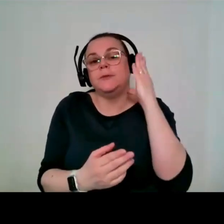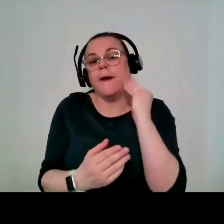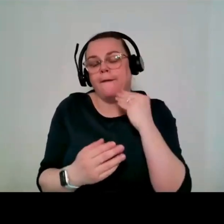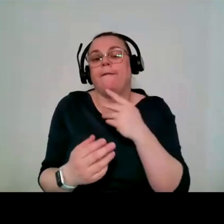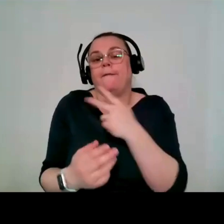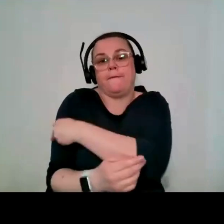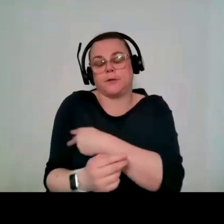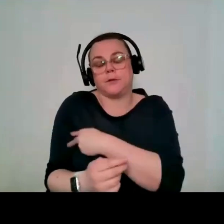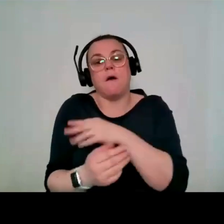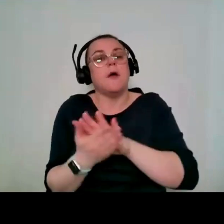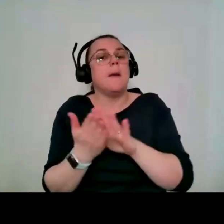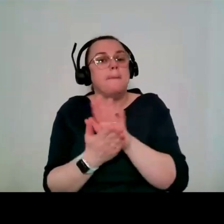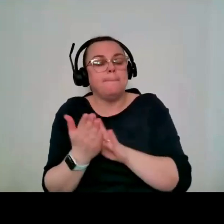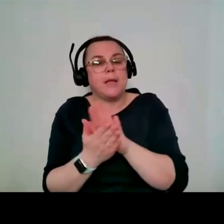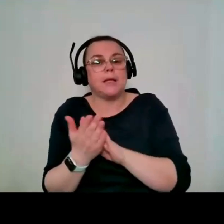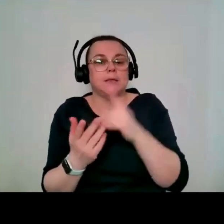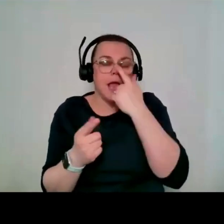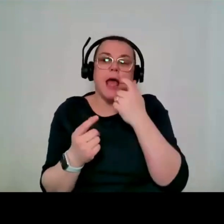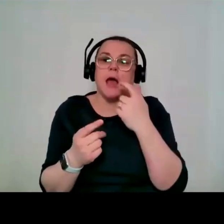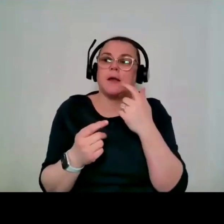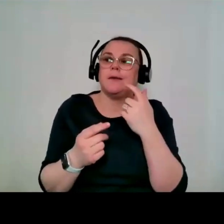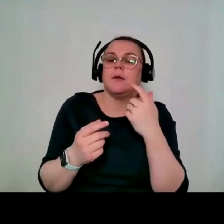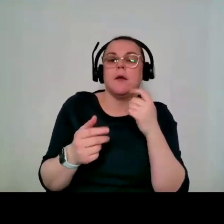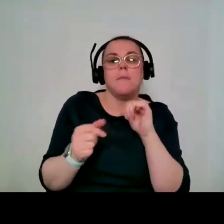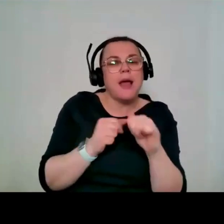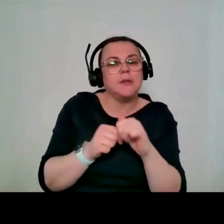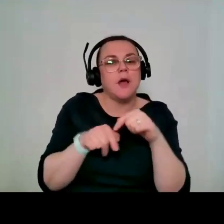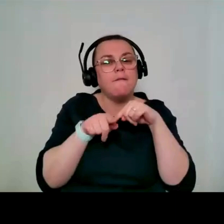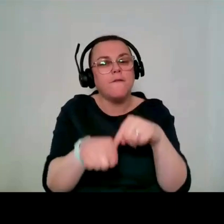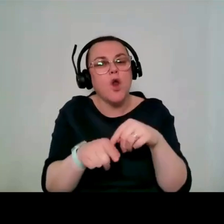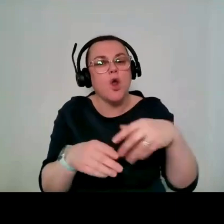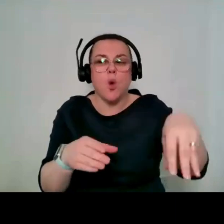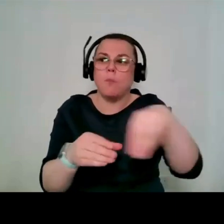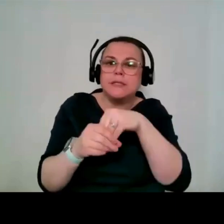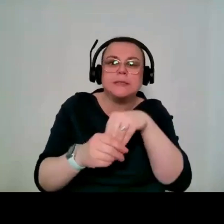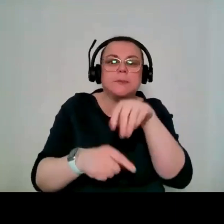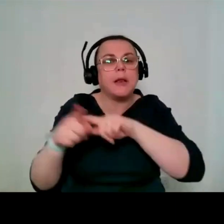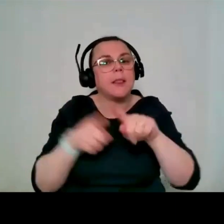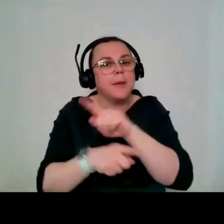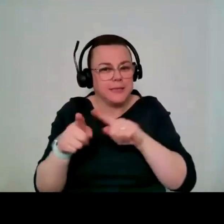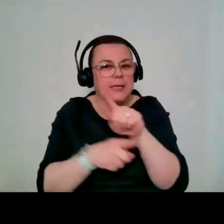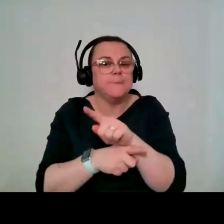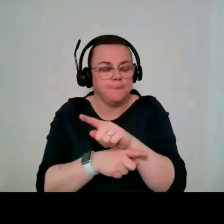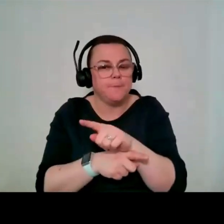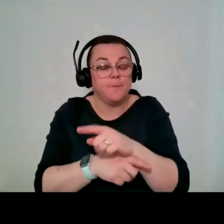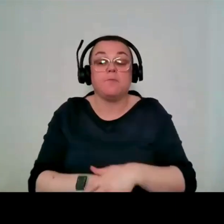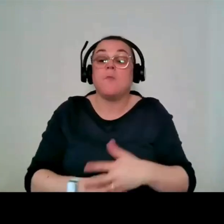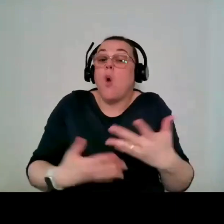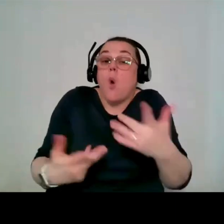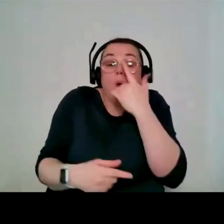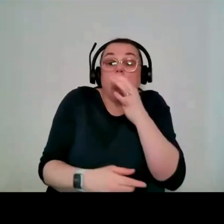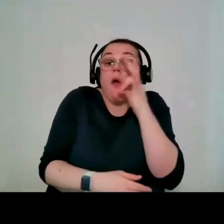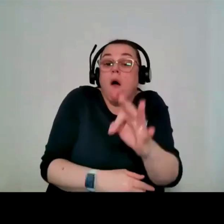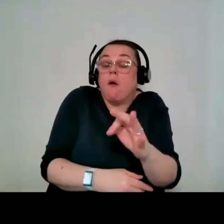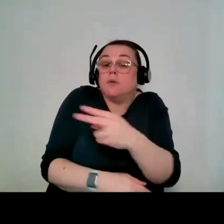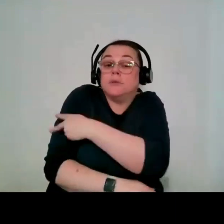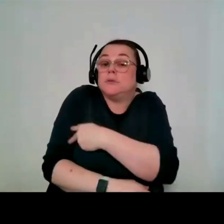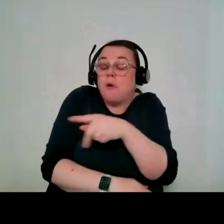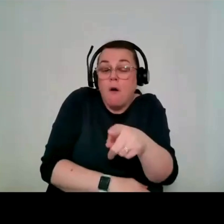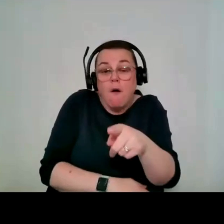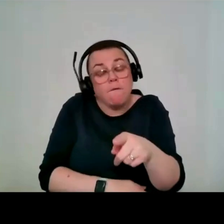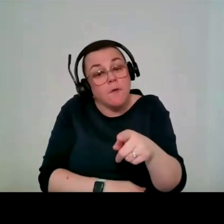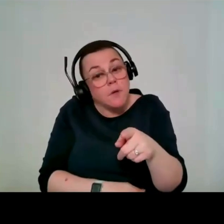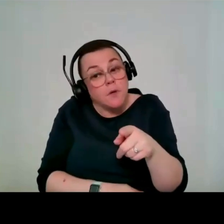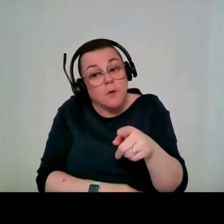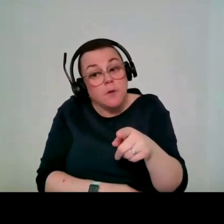they're going to be in following the meeting and being able to participate in the meeting. Or you can ask the deaf employer to